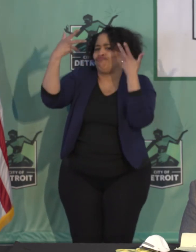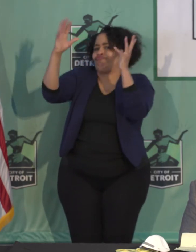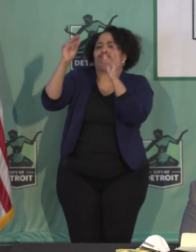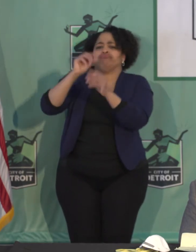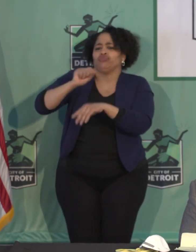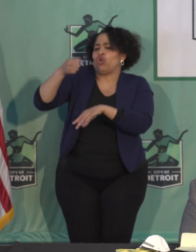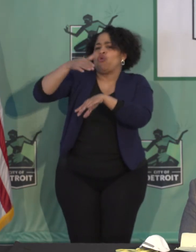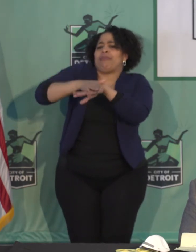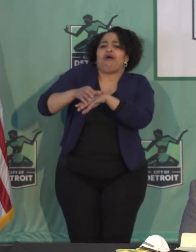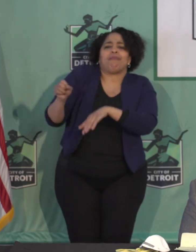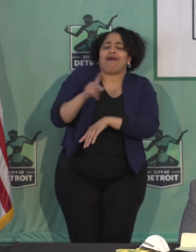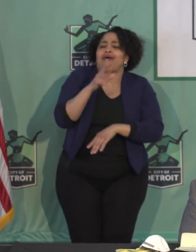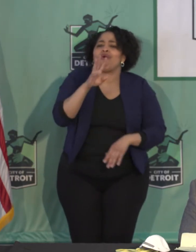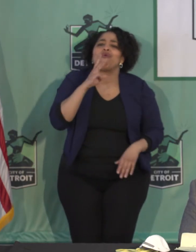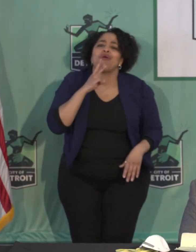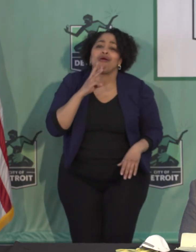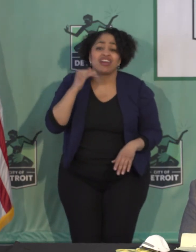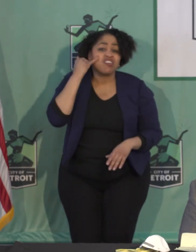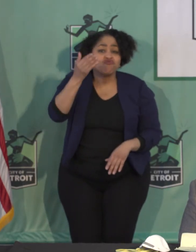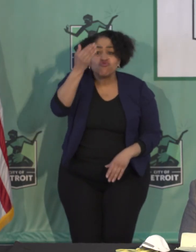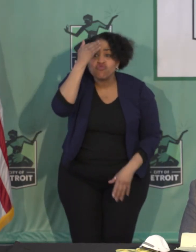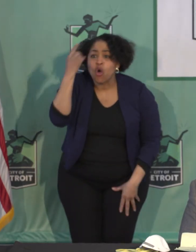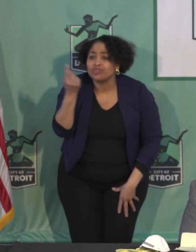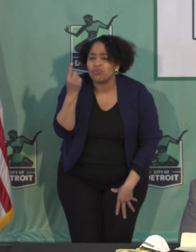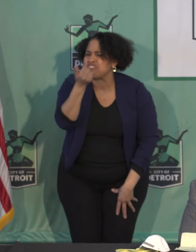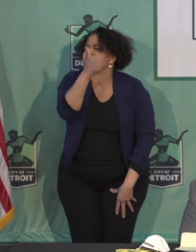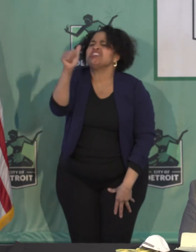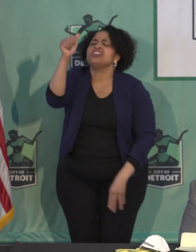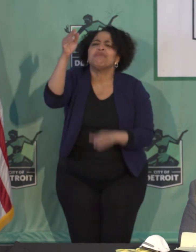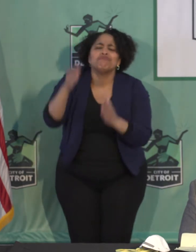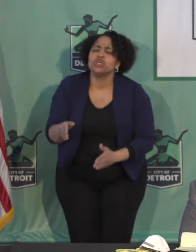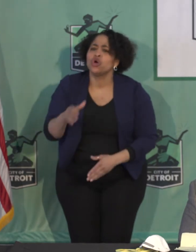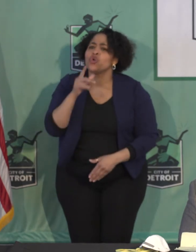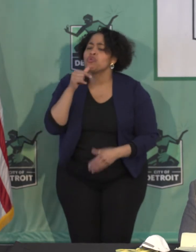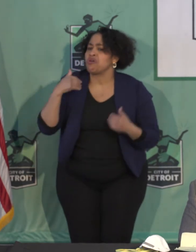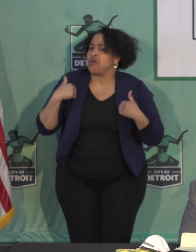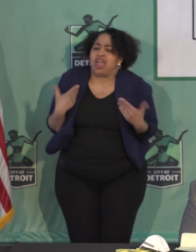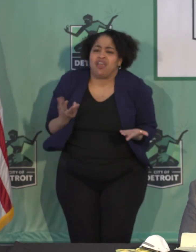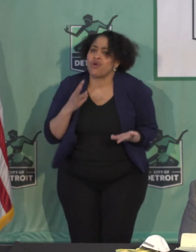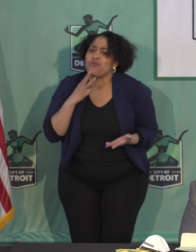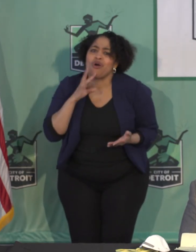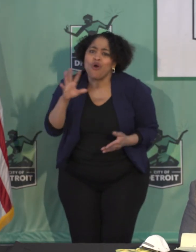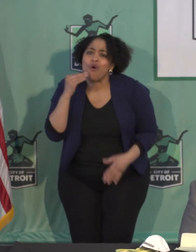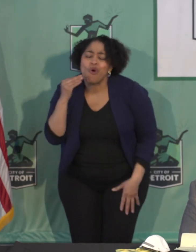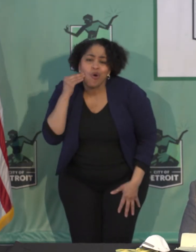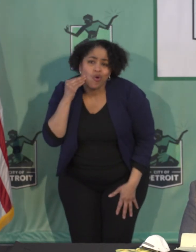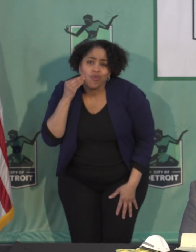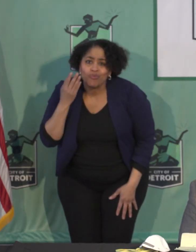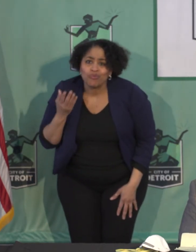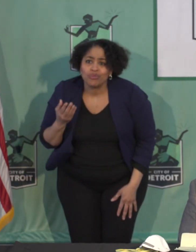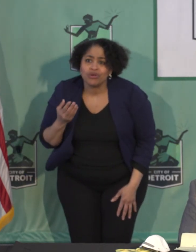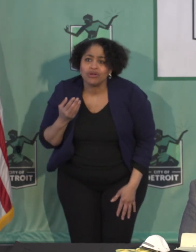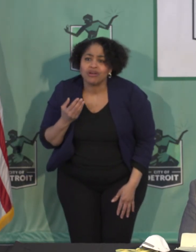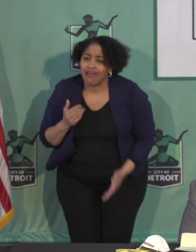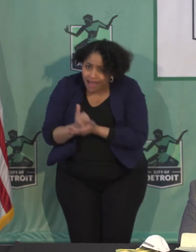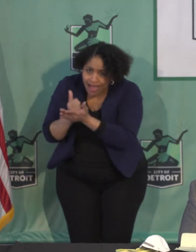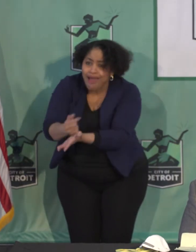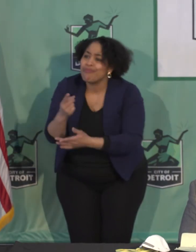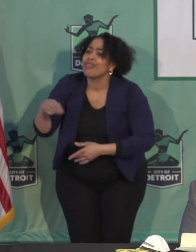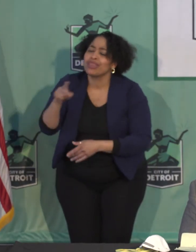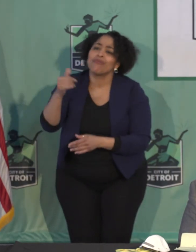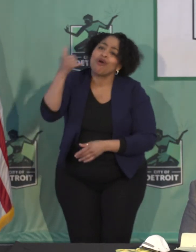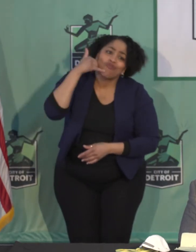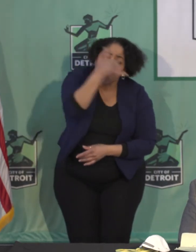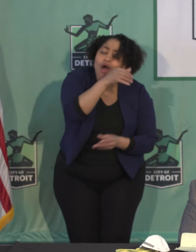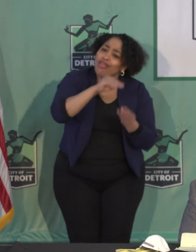restored. If you know anyone who does not have running water in their house, help them call